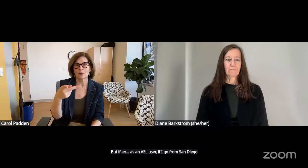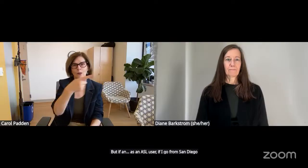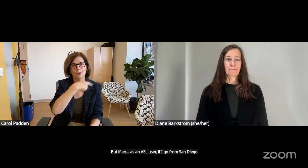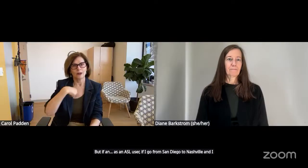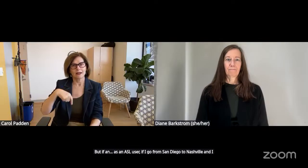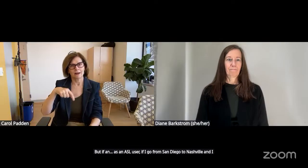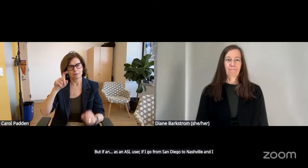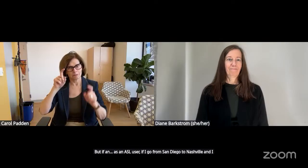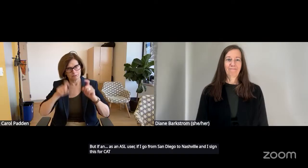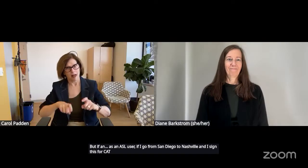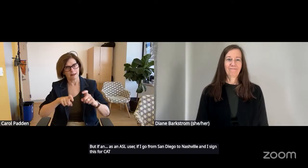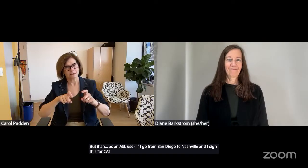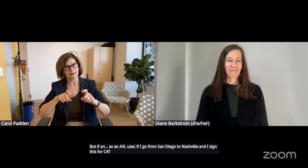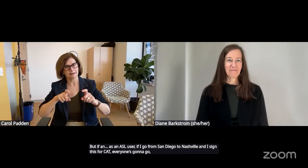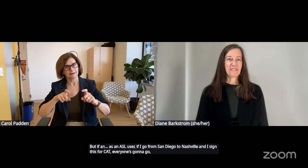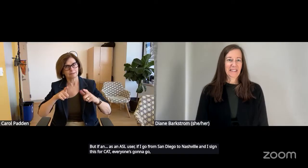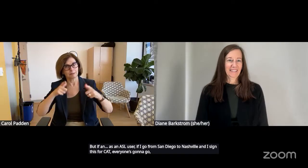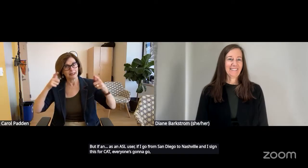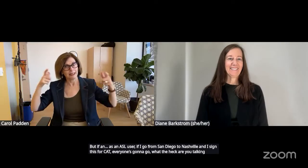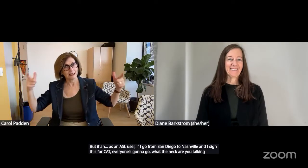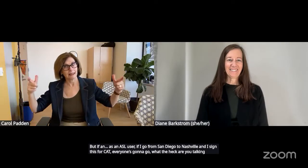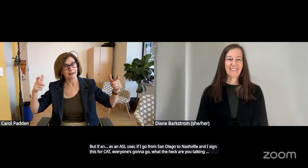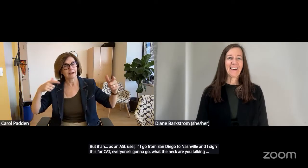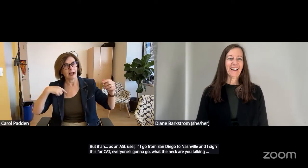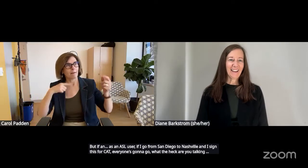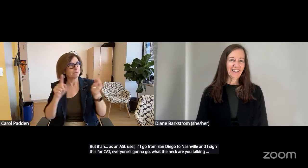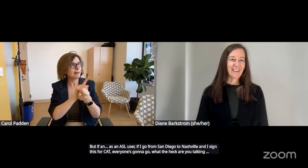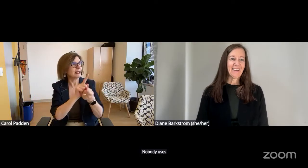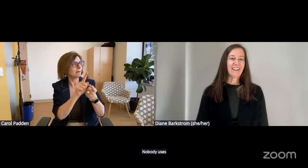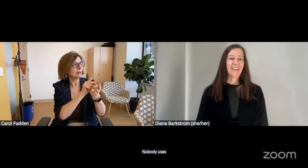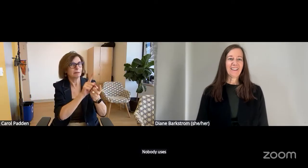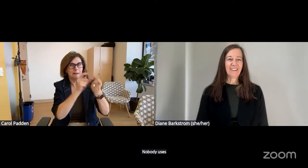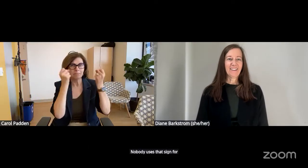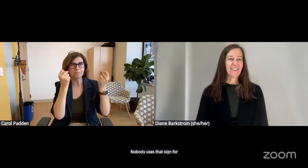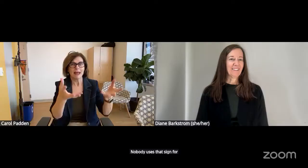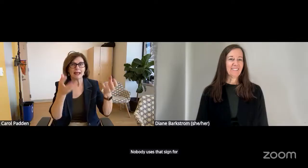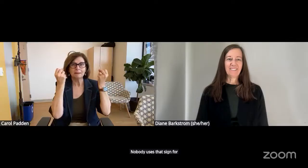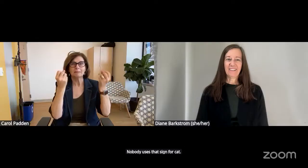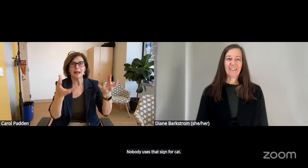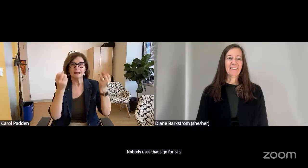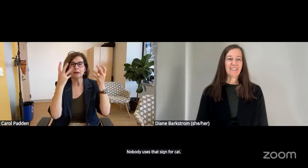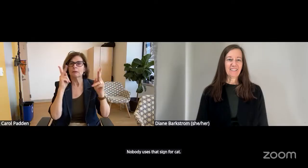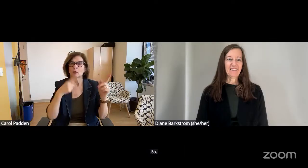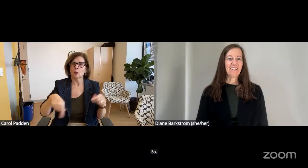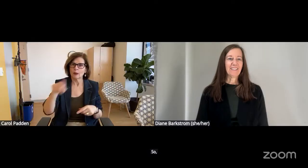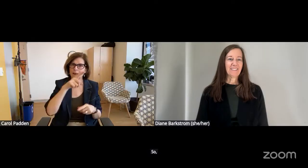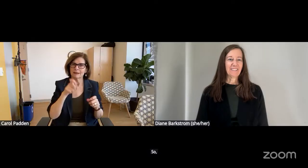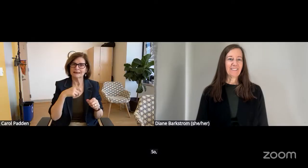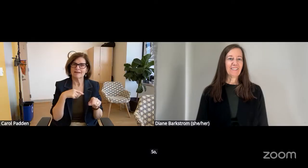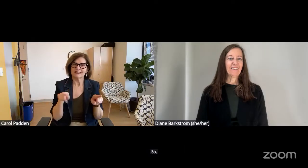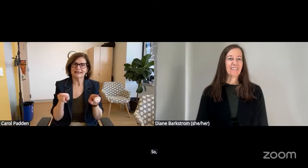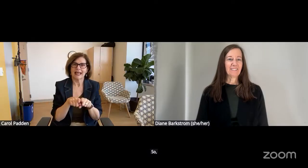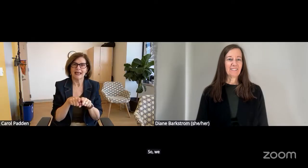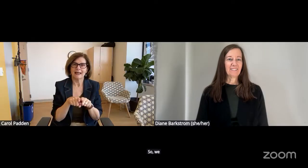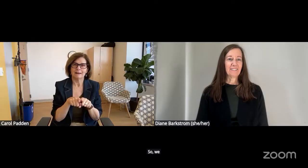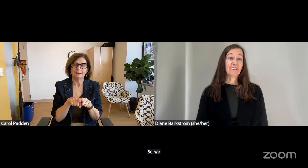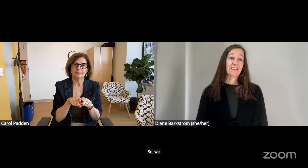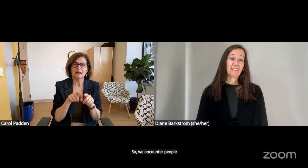this for cat, everyone's going to go, what the heck are you talking about? Nobody uses that sign for cat. So we encounter people because there's so